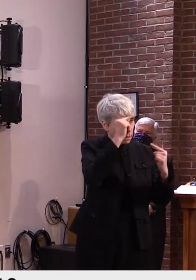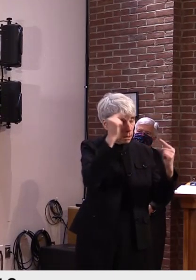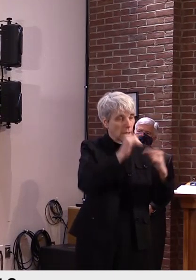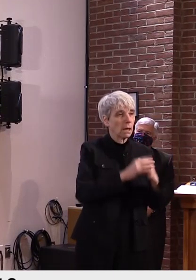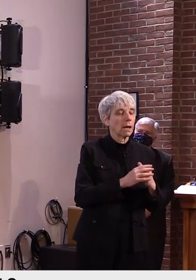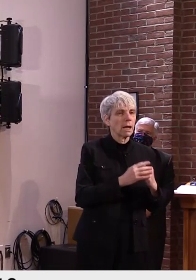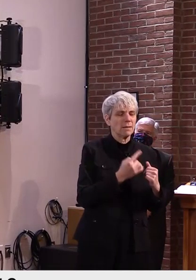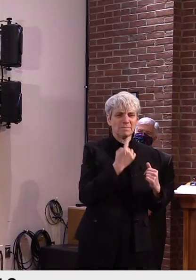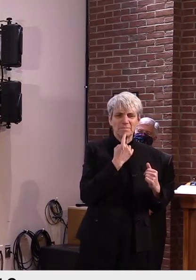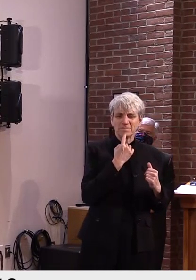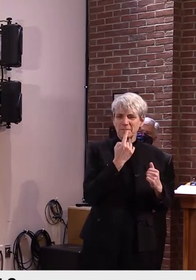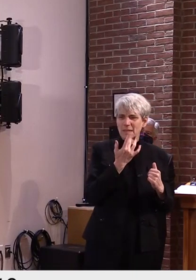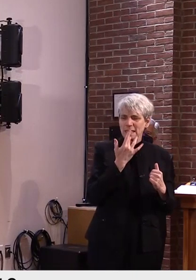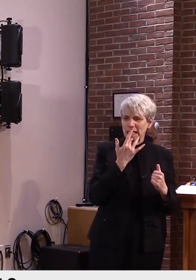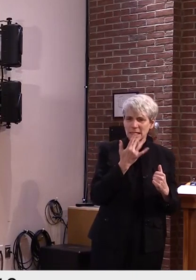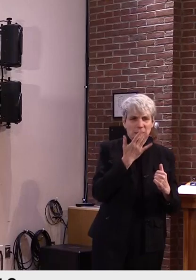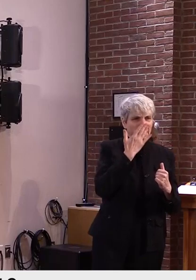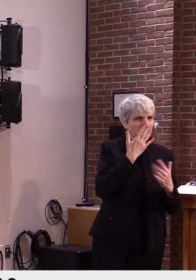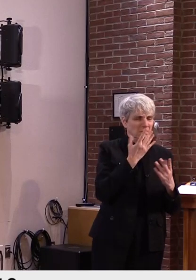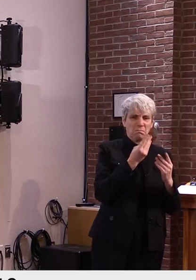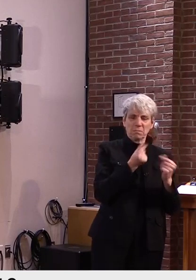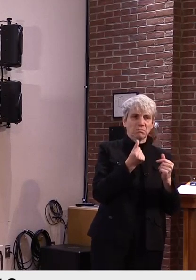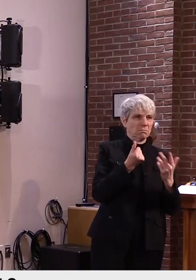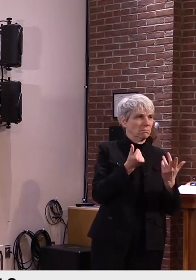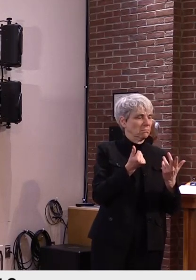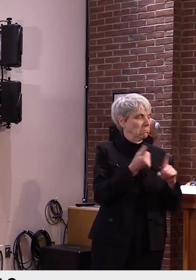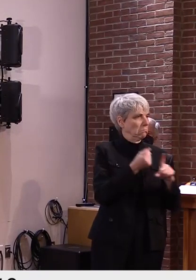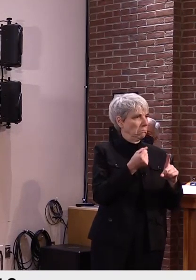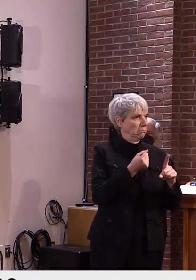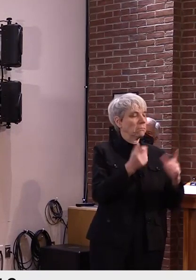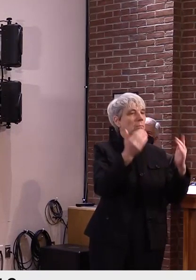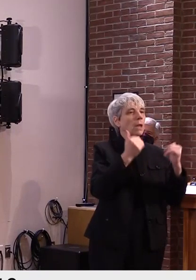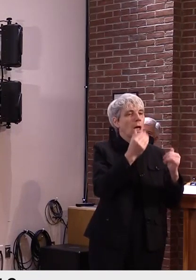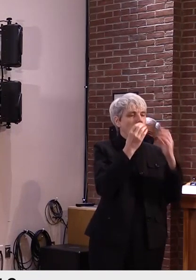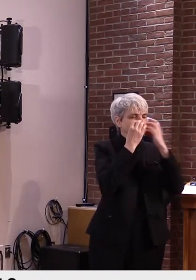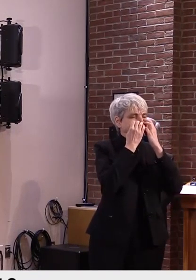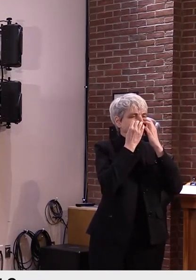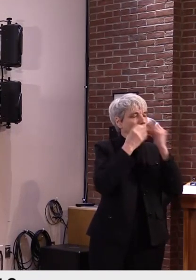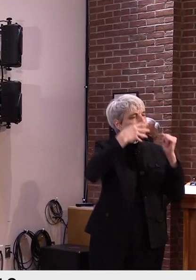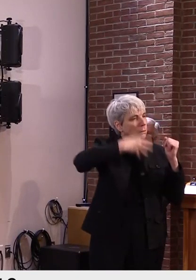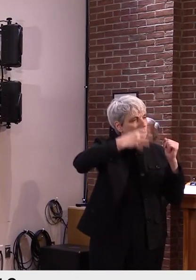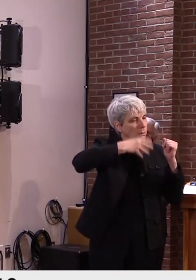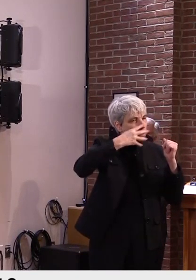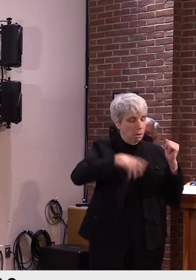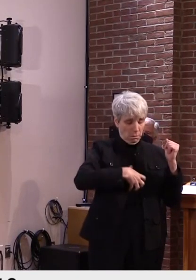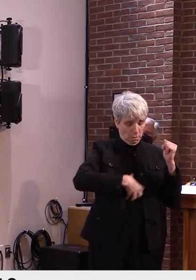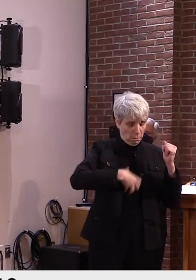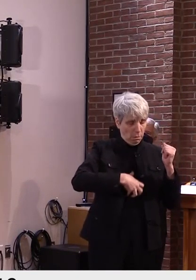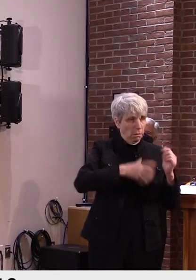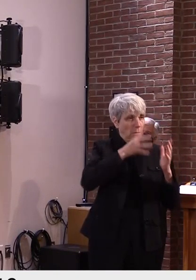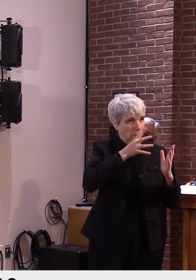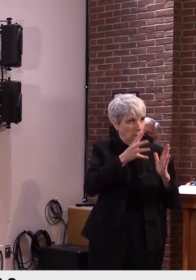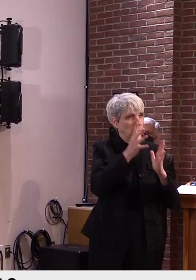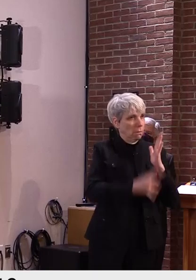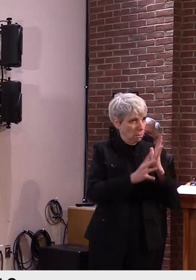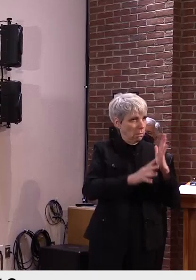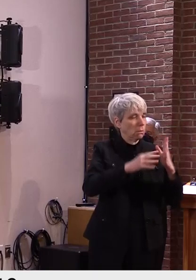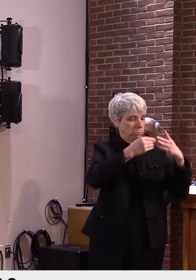loss of taste or smell, congestion or runny nose, nausea, vomiting, or diarrhea.